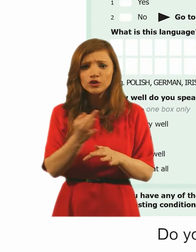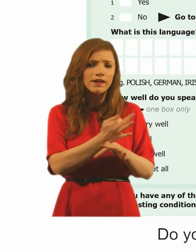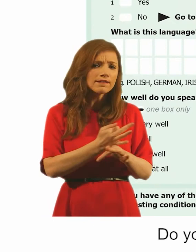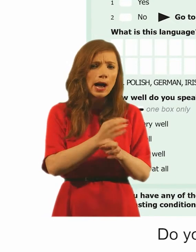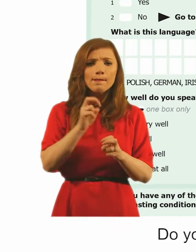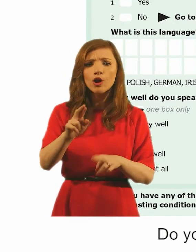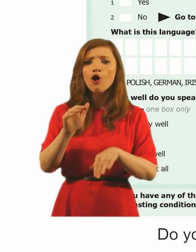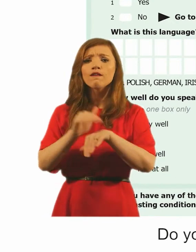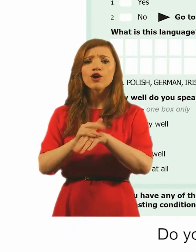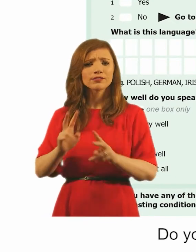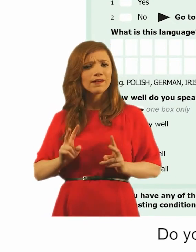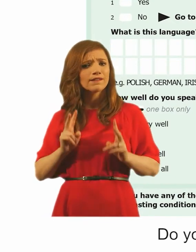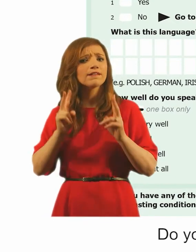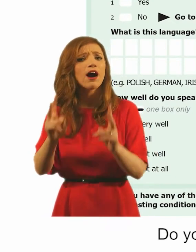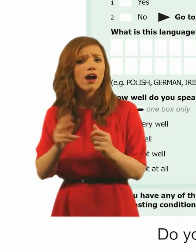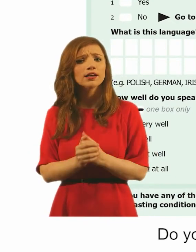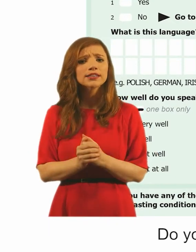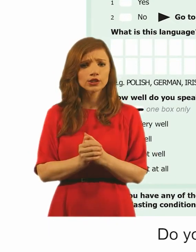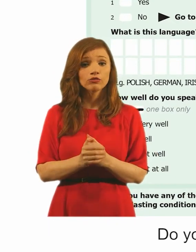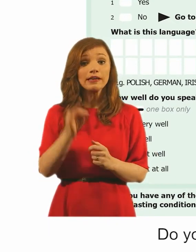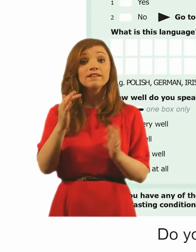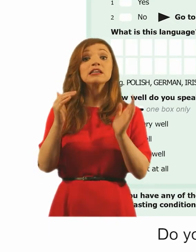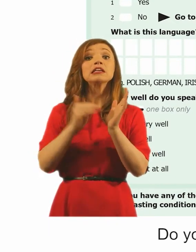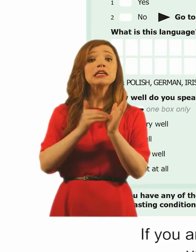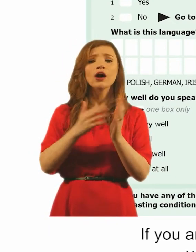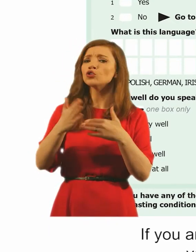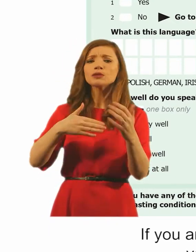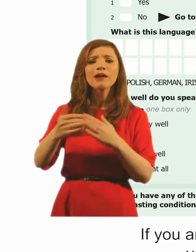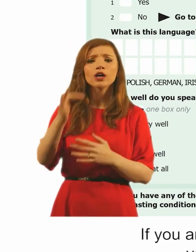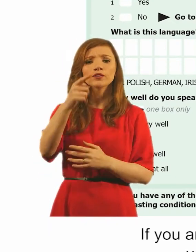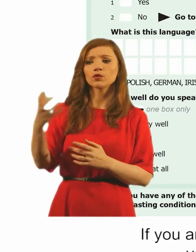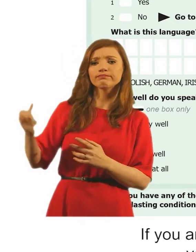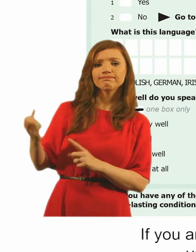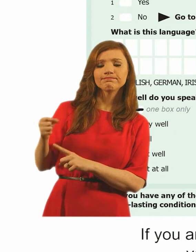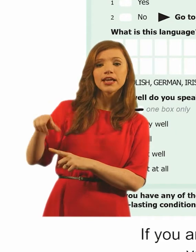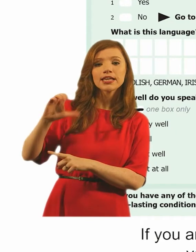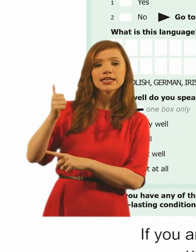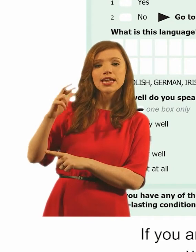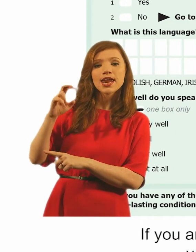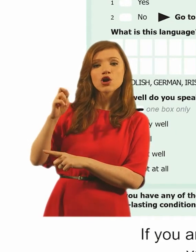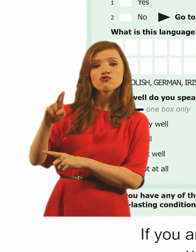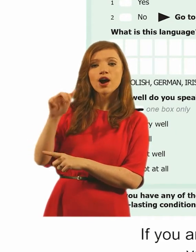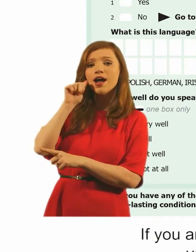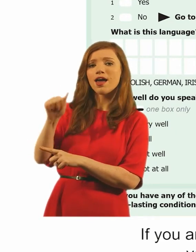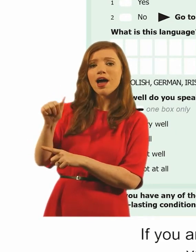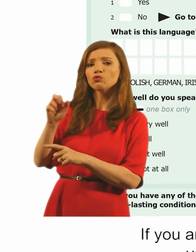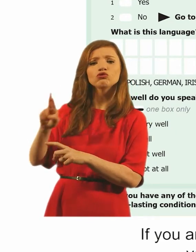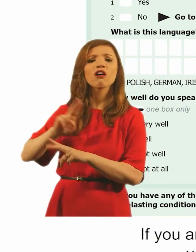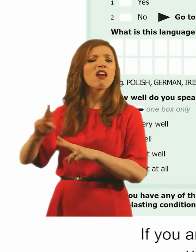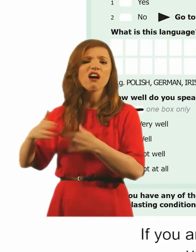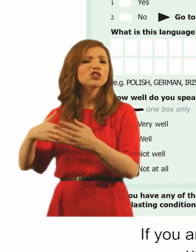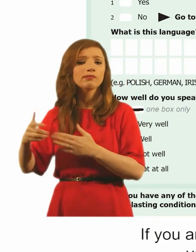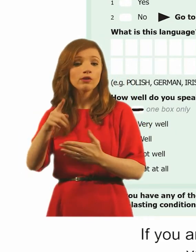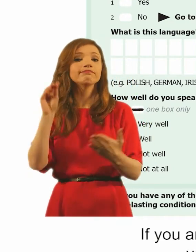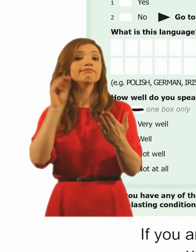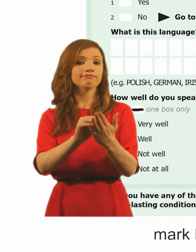provide regular unpaid personal help for a friend or family member? If you are a family carer, regardless of whether or not you are in